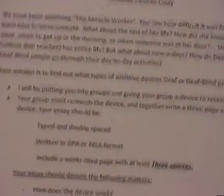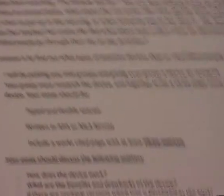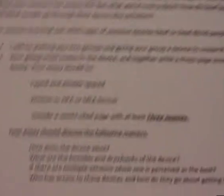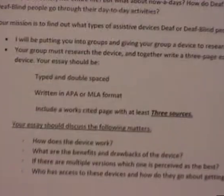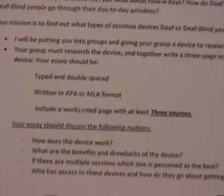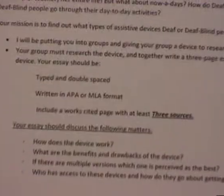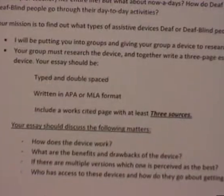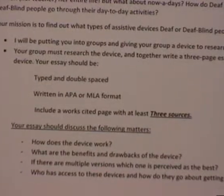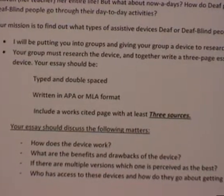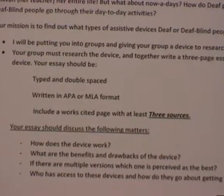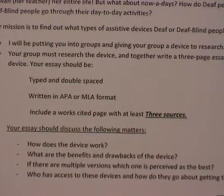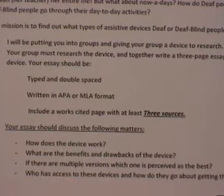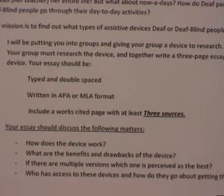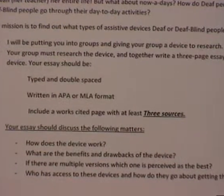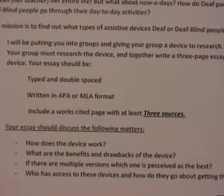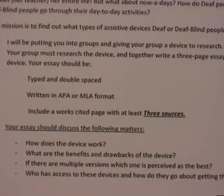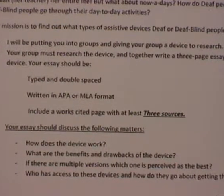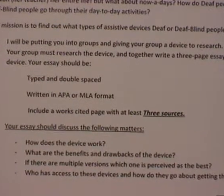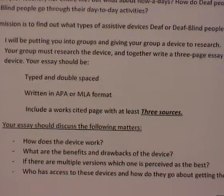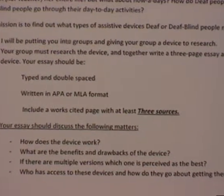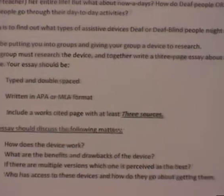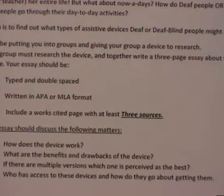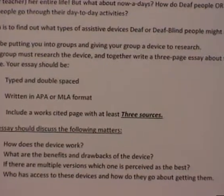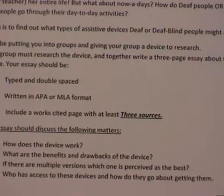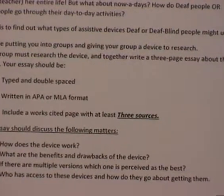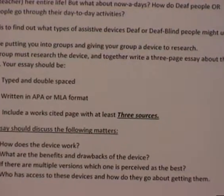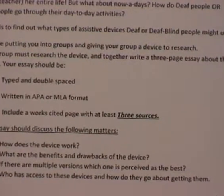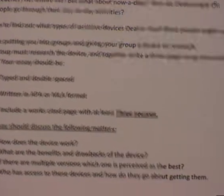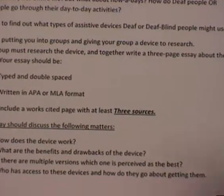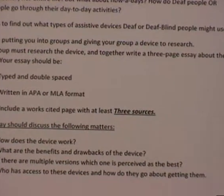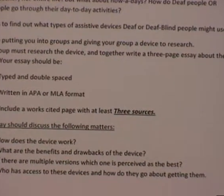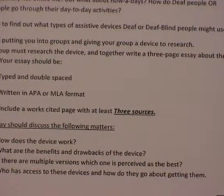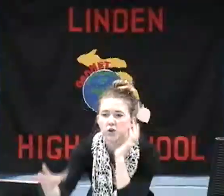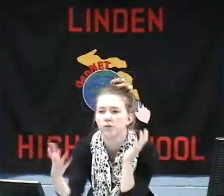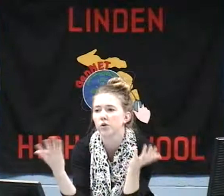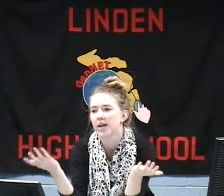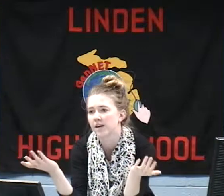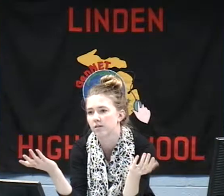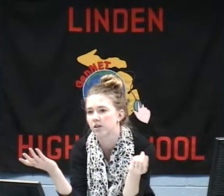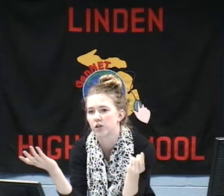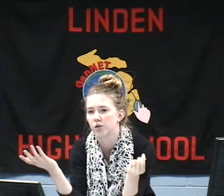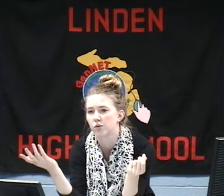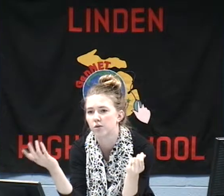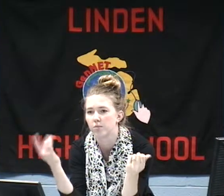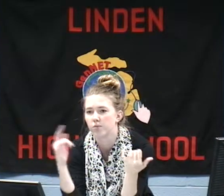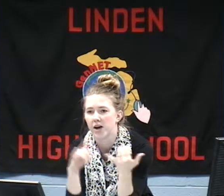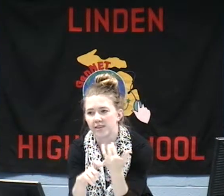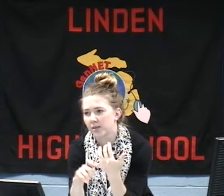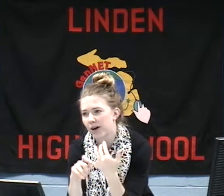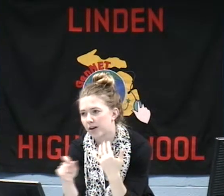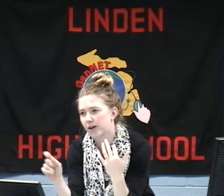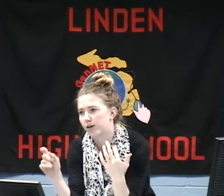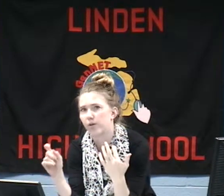And then your group must also create a PowerPoint or another electronic form. So if you like to do Prezi better,